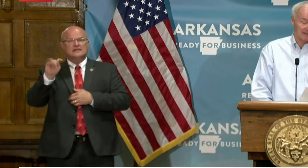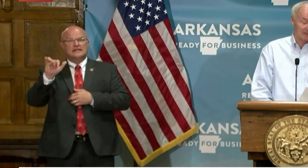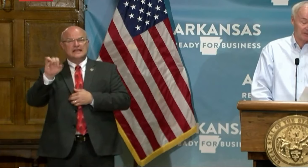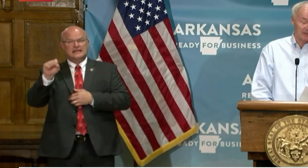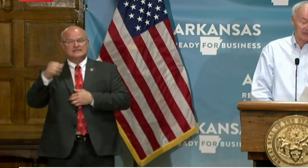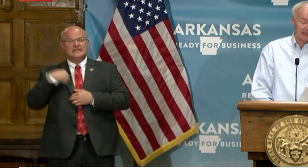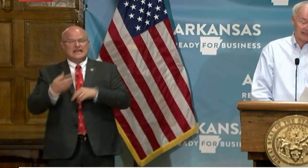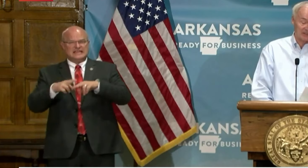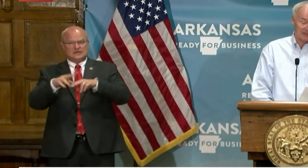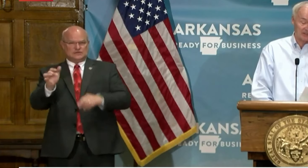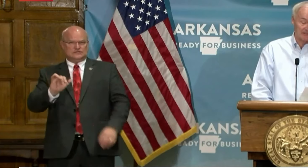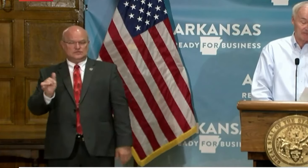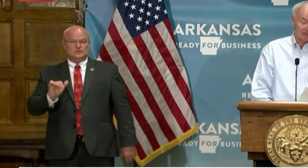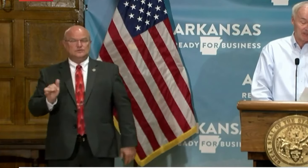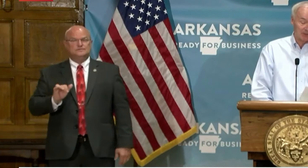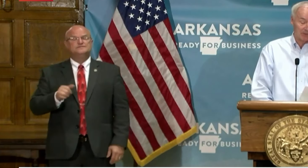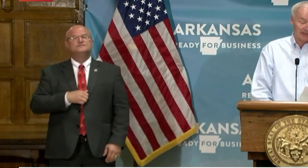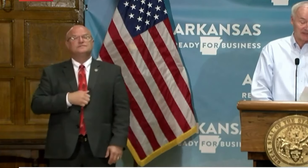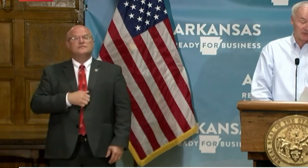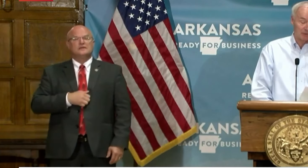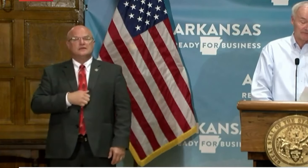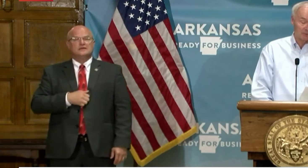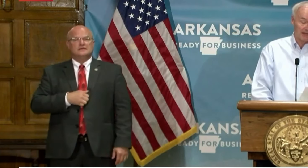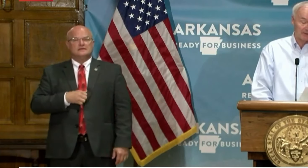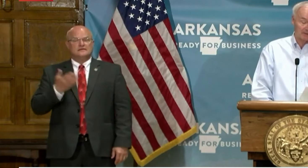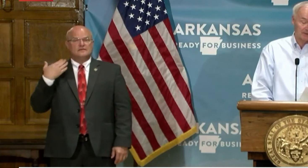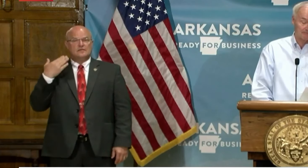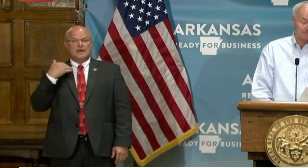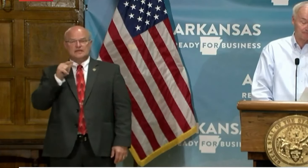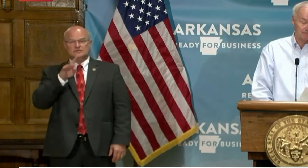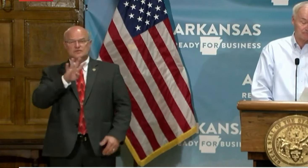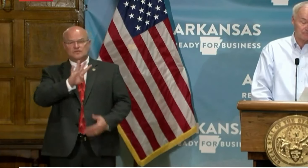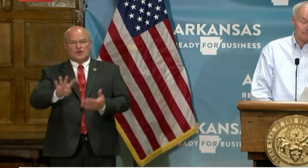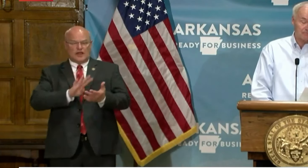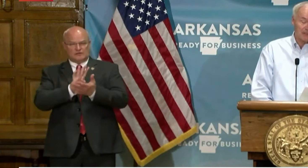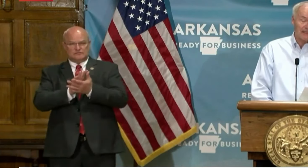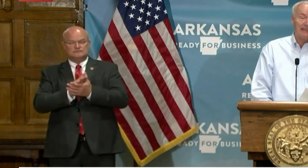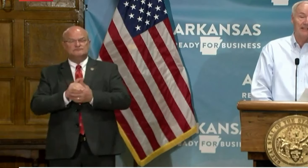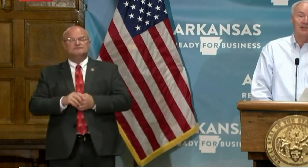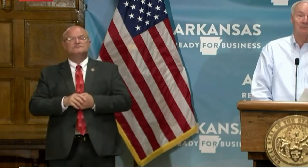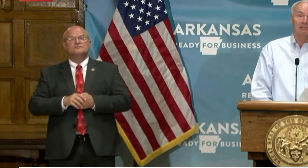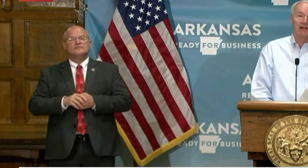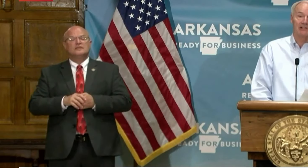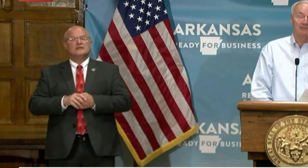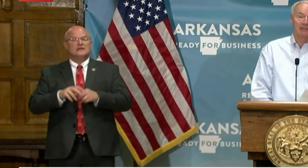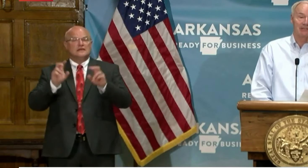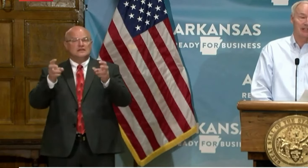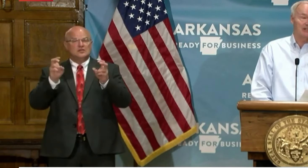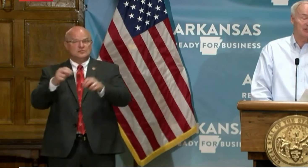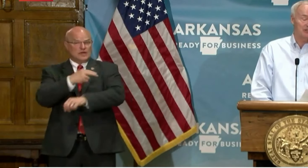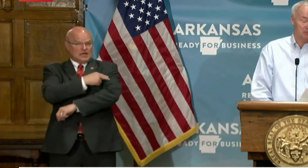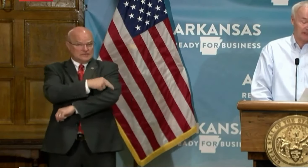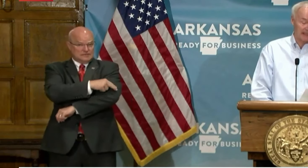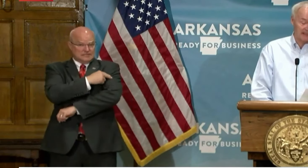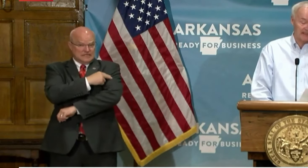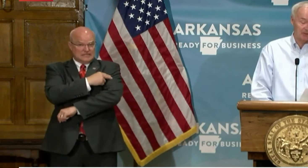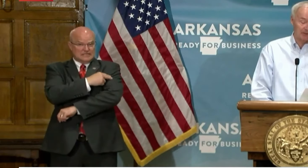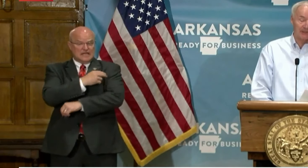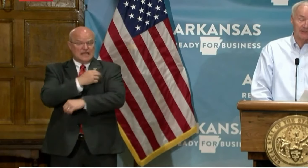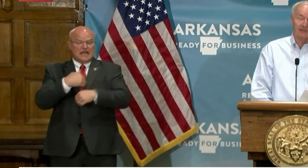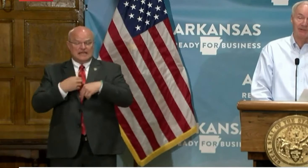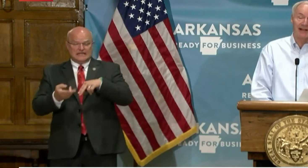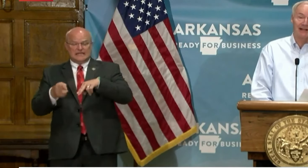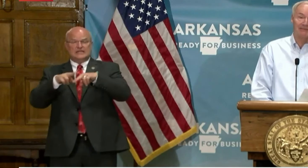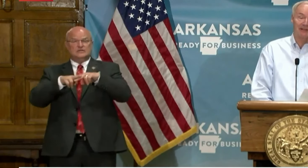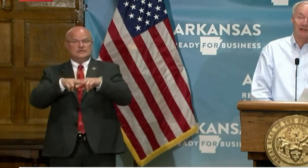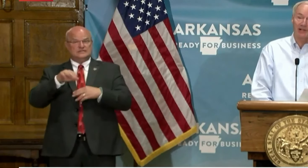had an increase in cases over the last 24 hours. In terms of hospitalizations, we had an